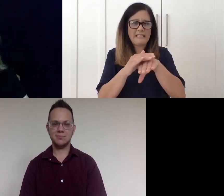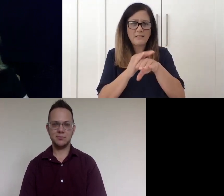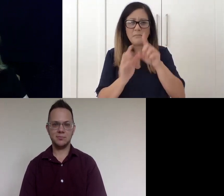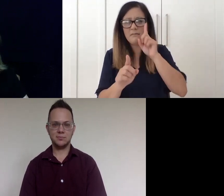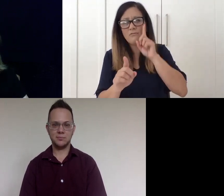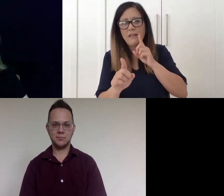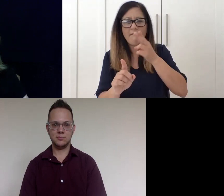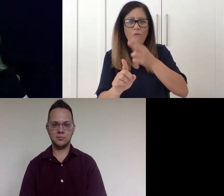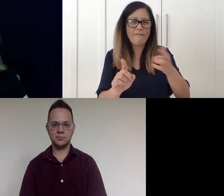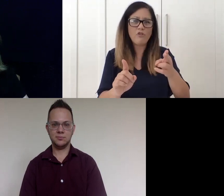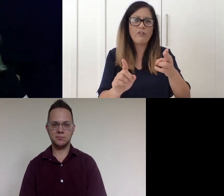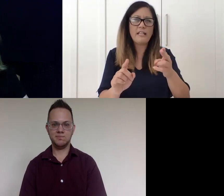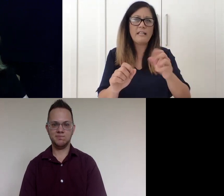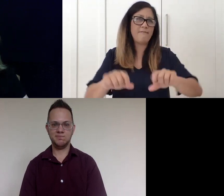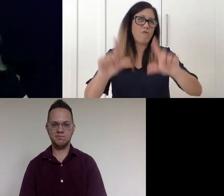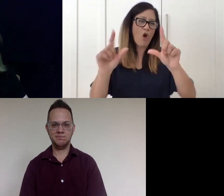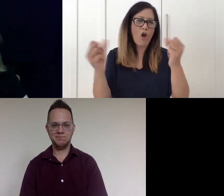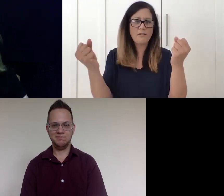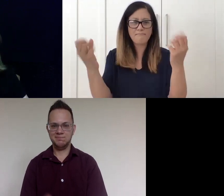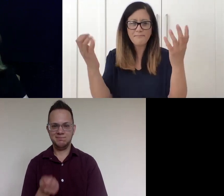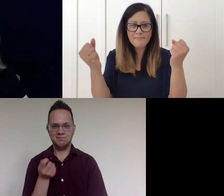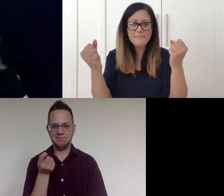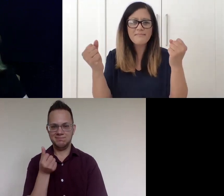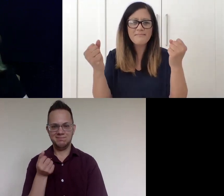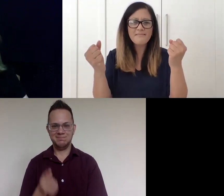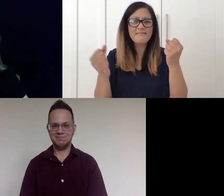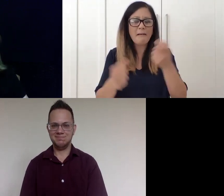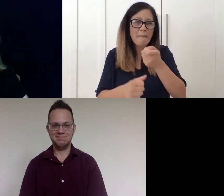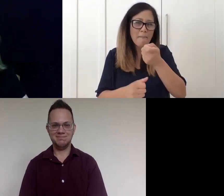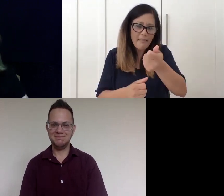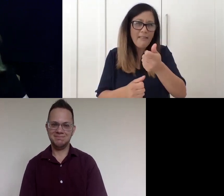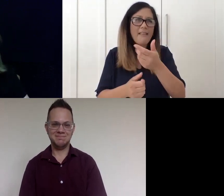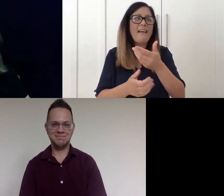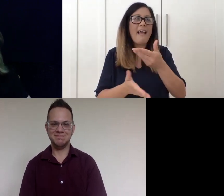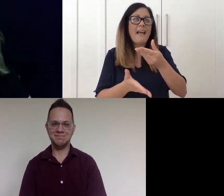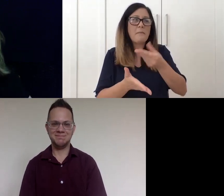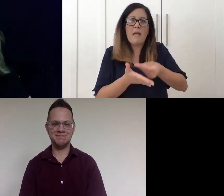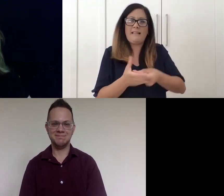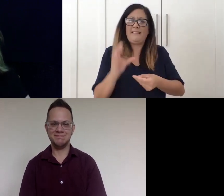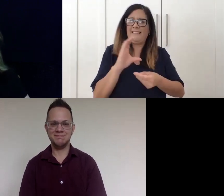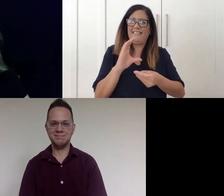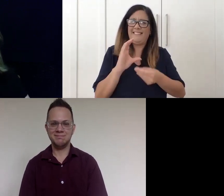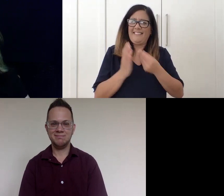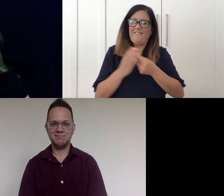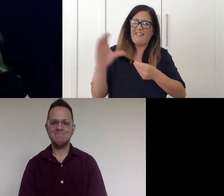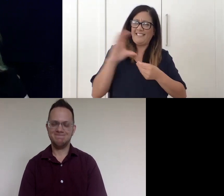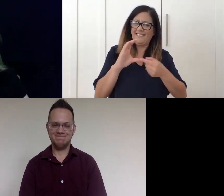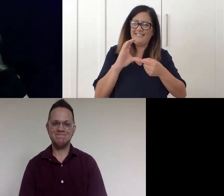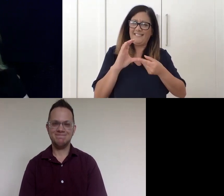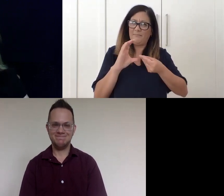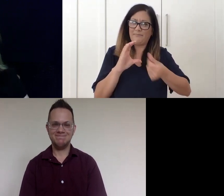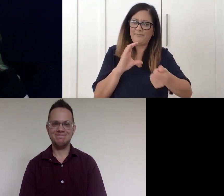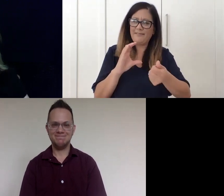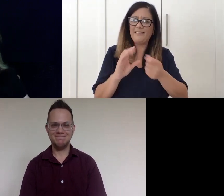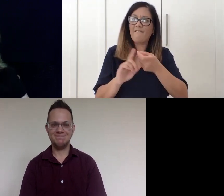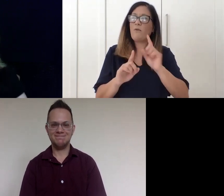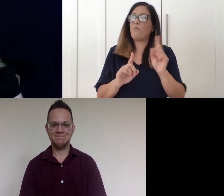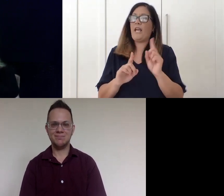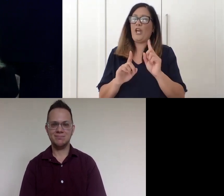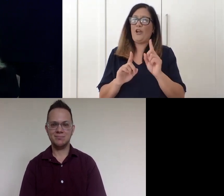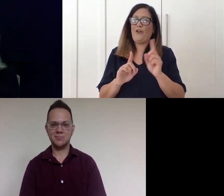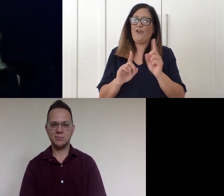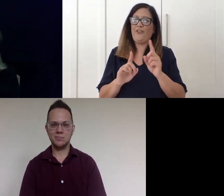the information is not accessible to deaf and hard of hearing people in ASL vlogs. We really need funding